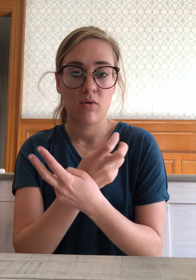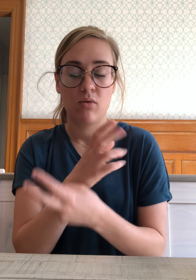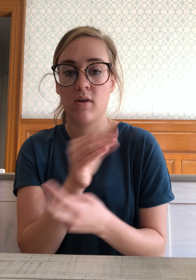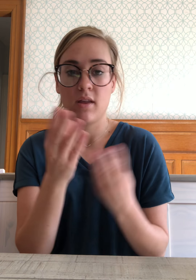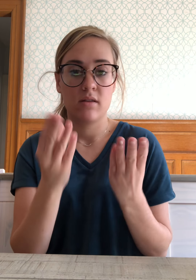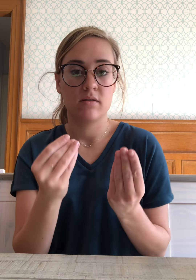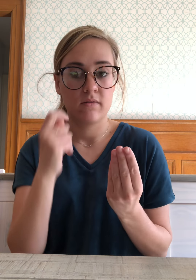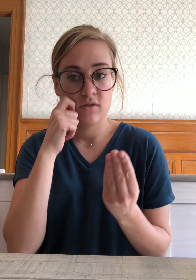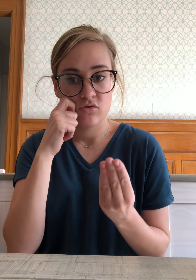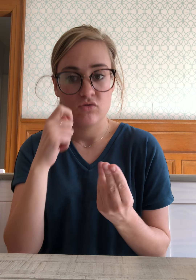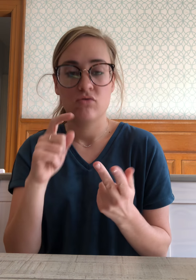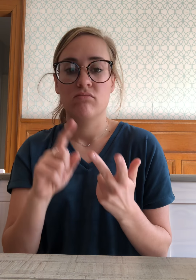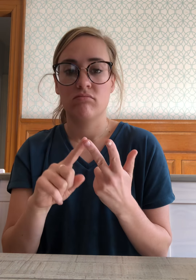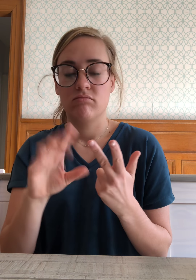and the cortical bone plates.